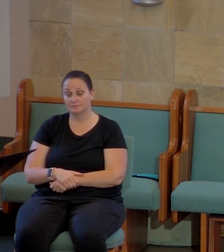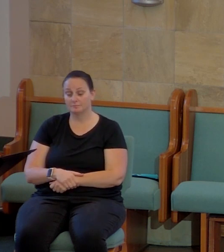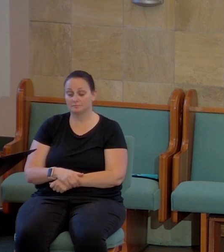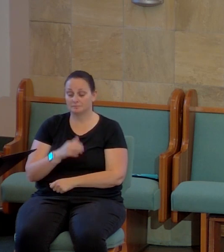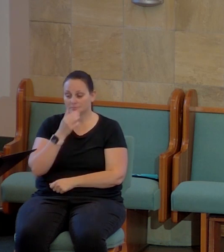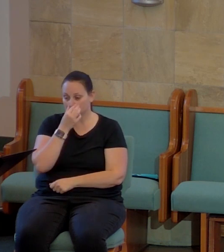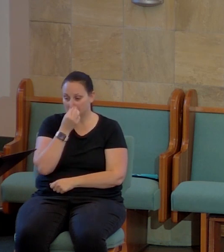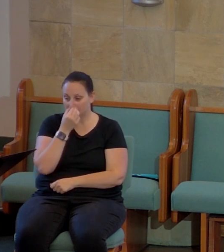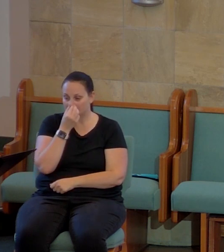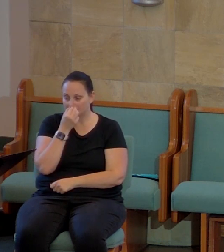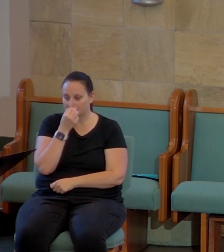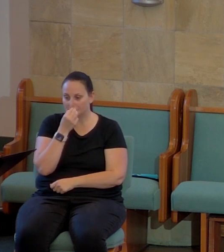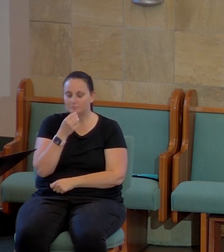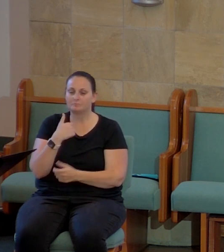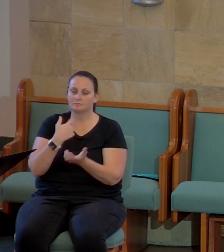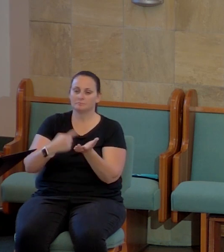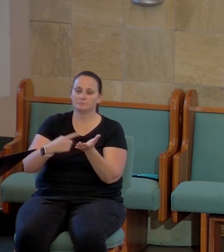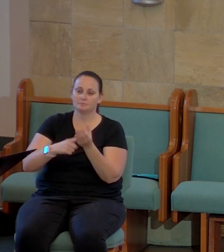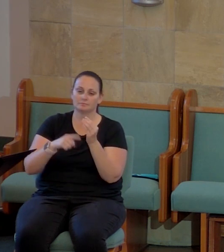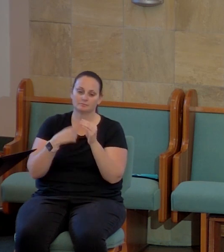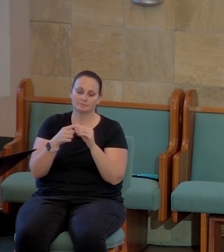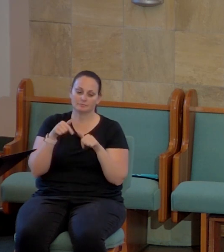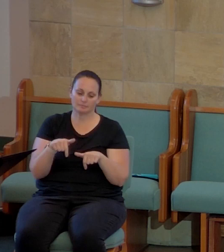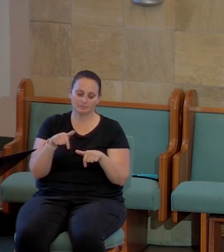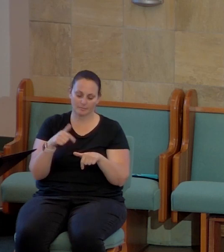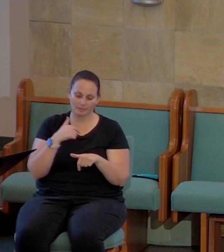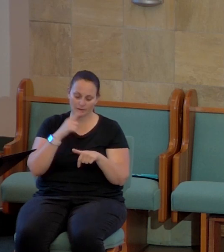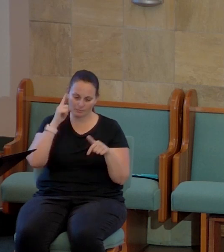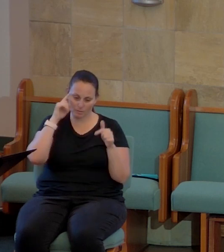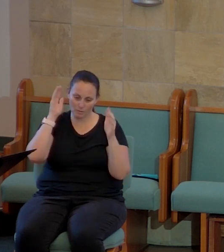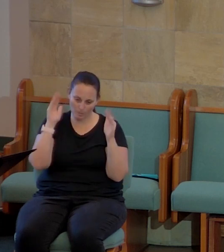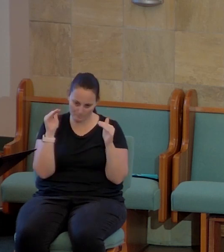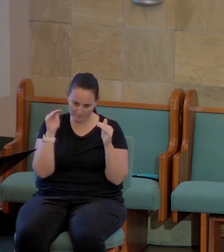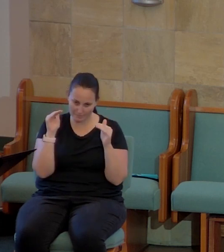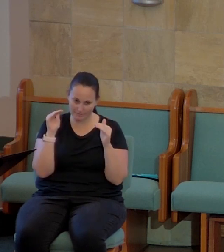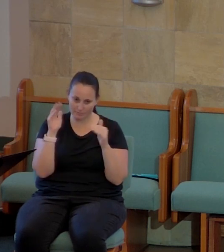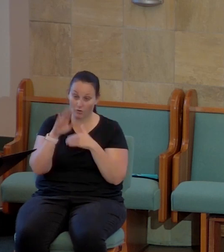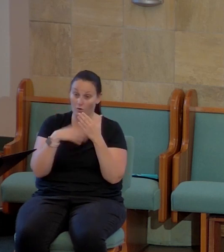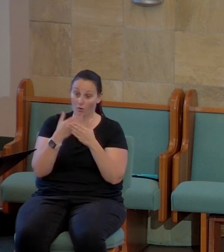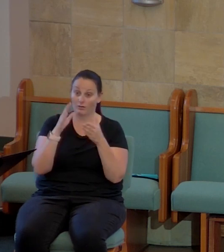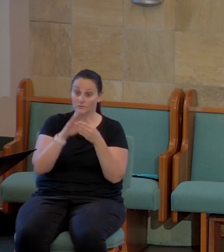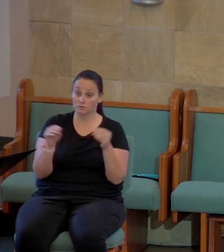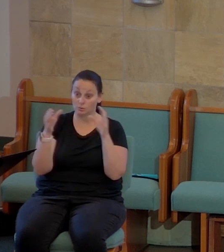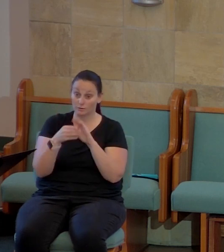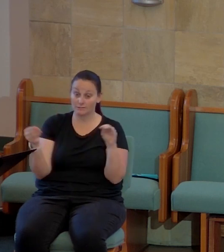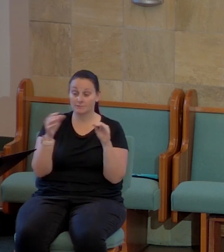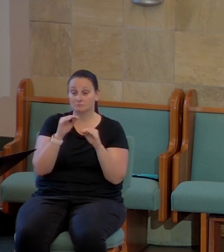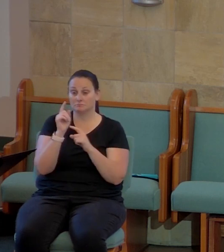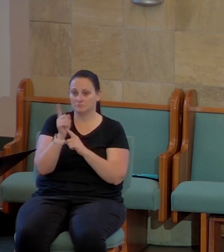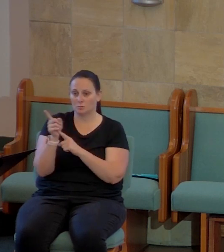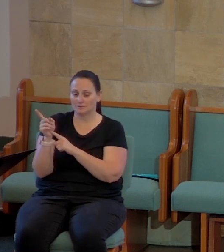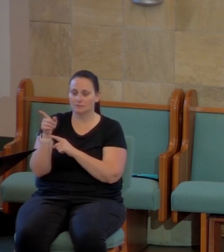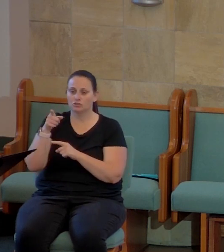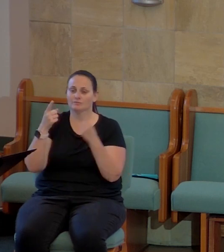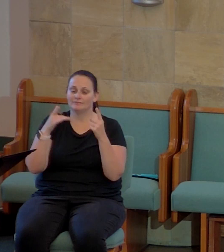Occasionally we strive. And as I am talking about this, I am hoping that all of those stories and moments when you